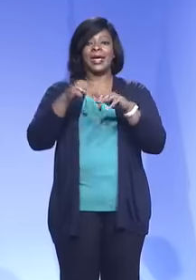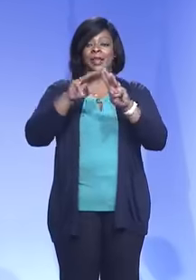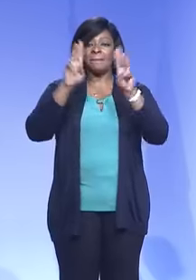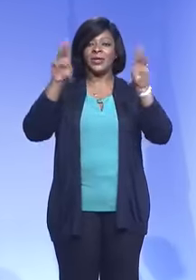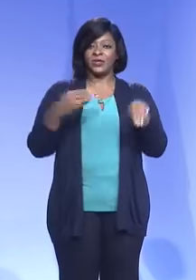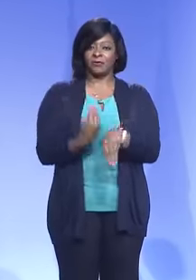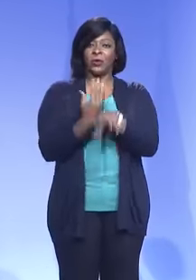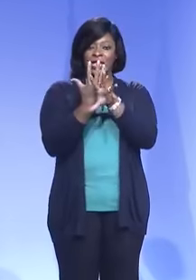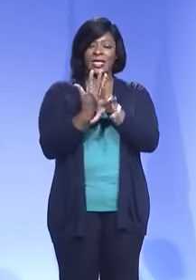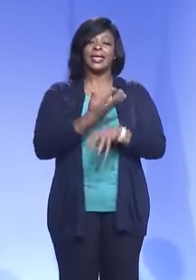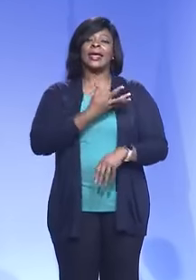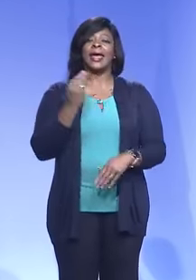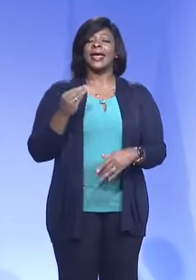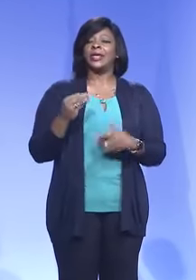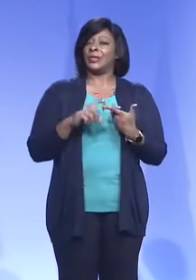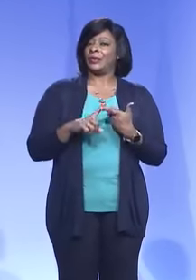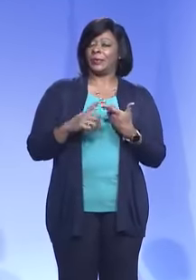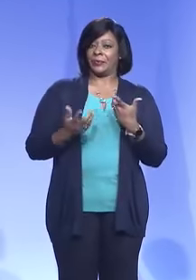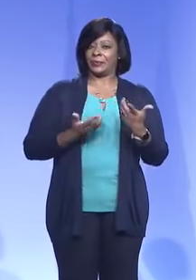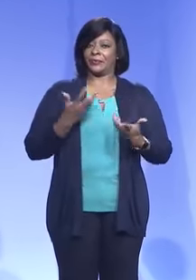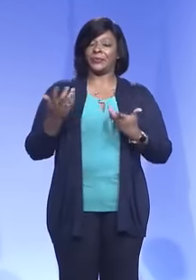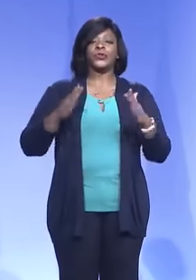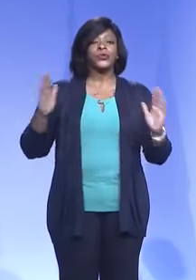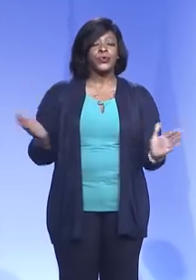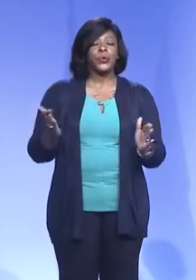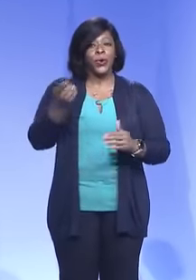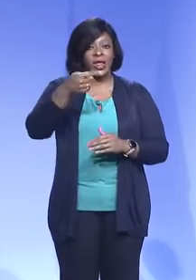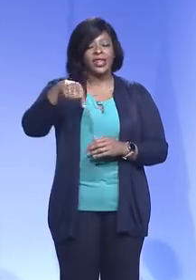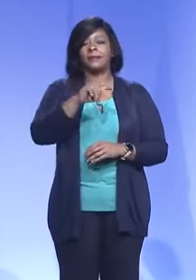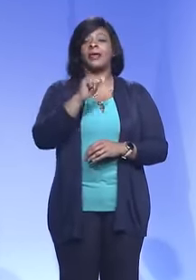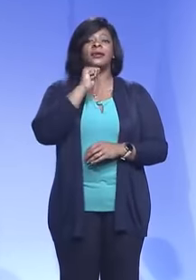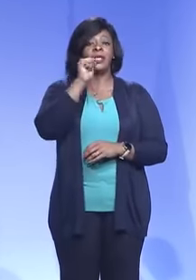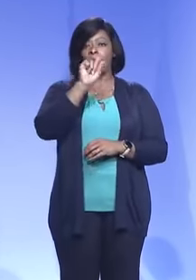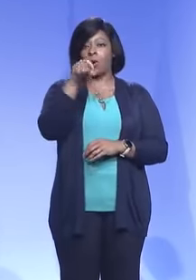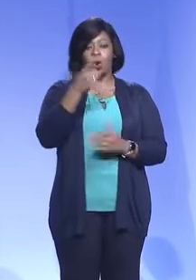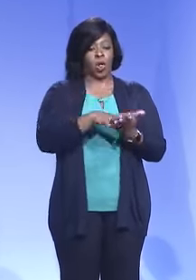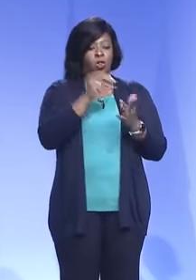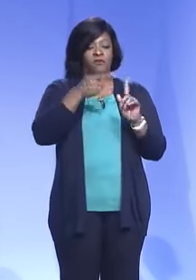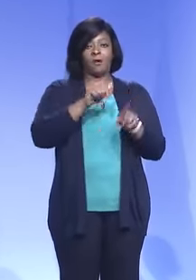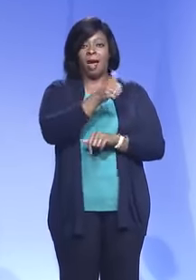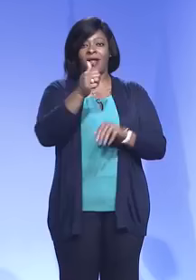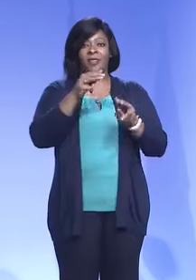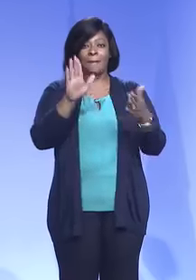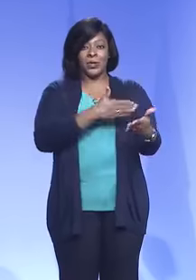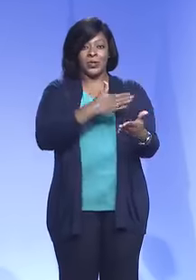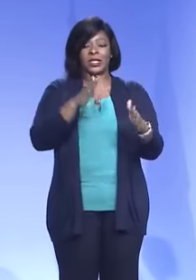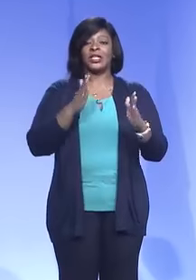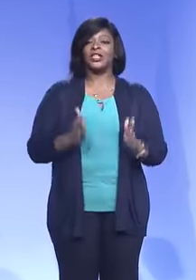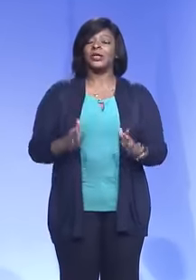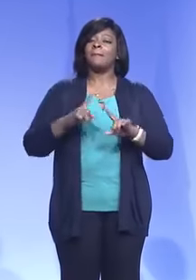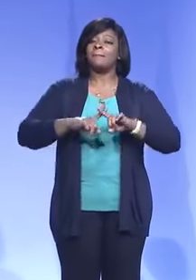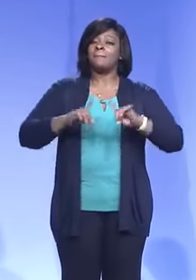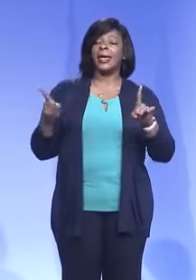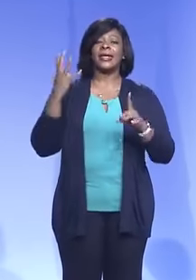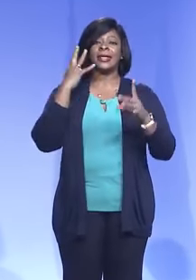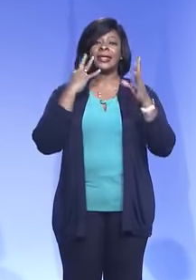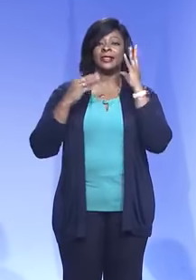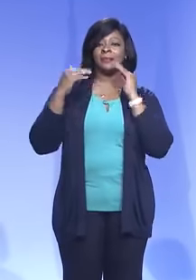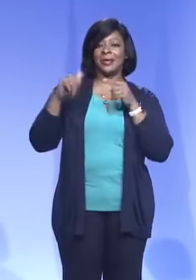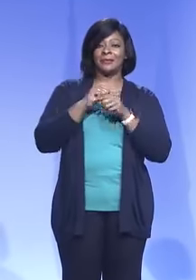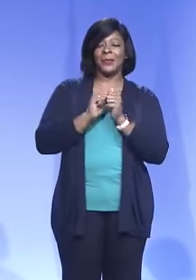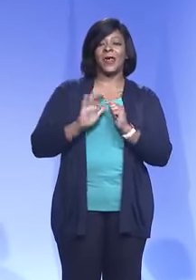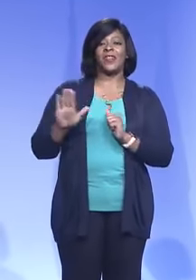museum and to encourage them not just to learn from these other musicians, but to experiment with